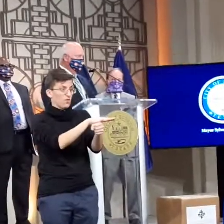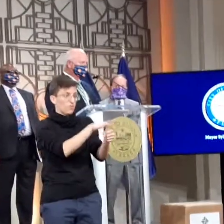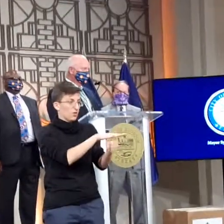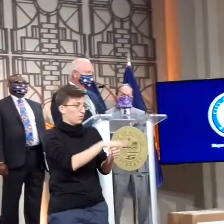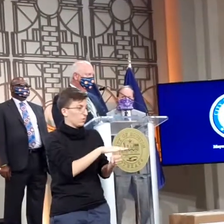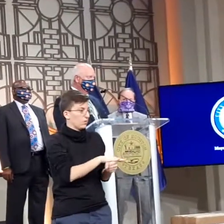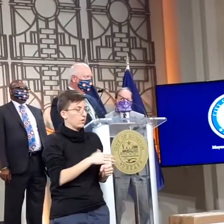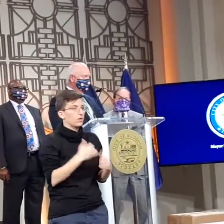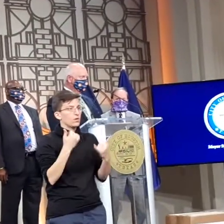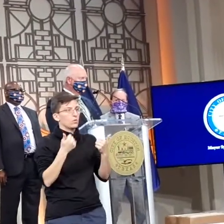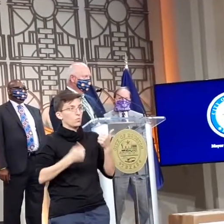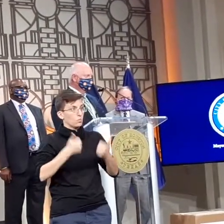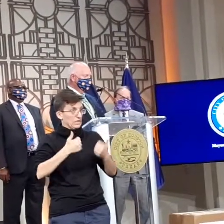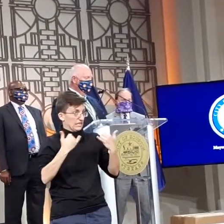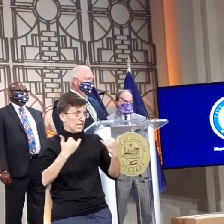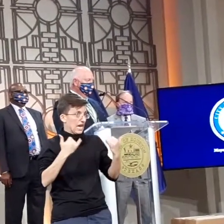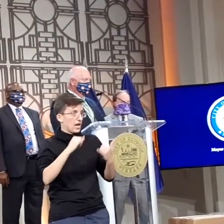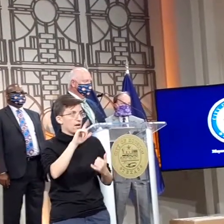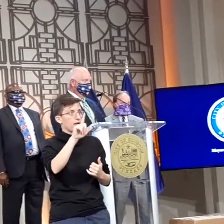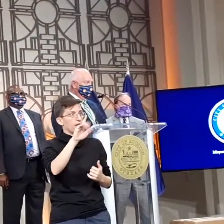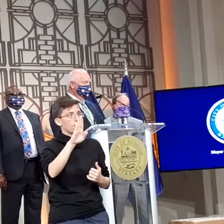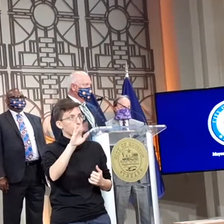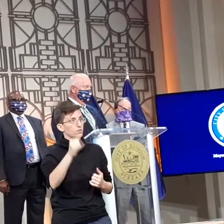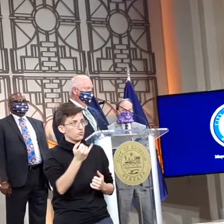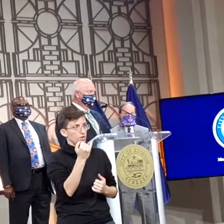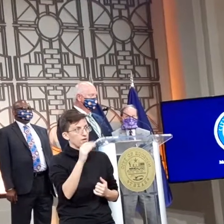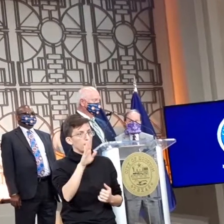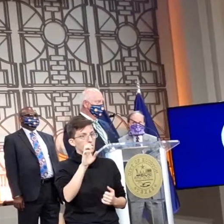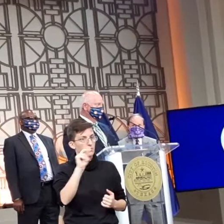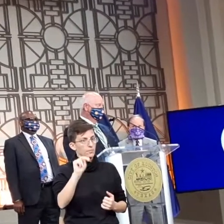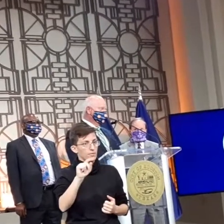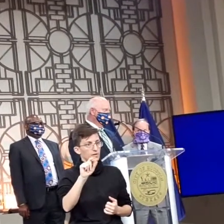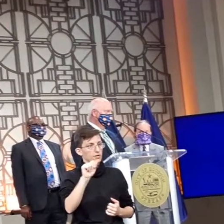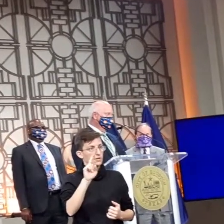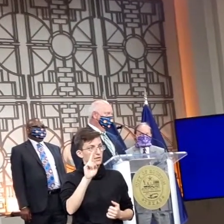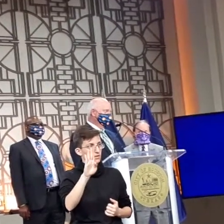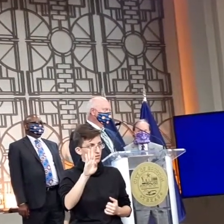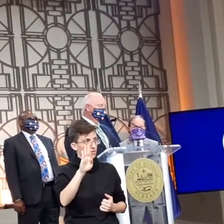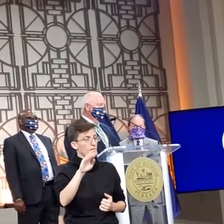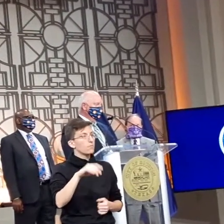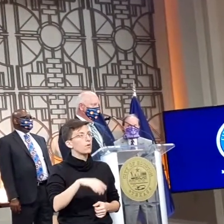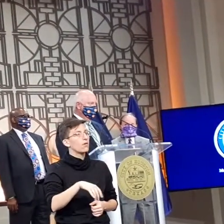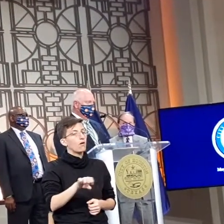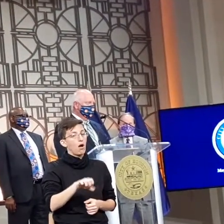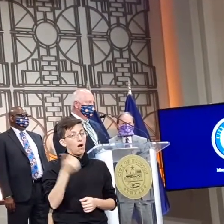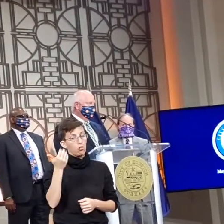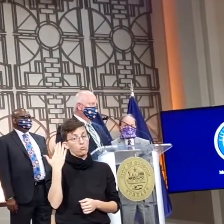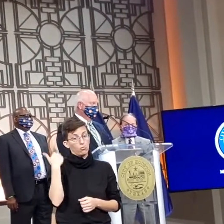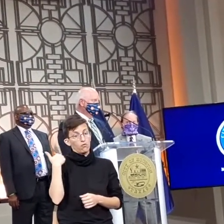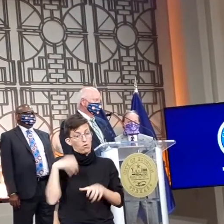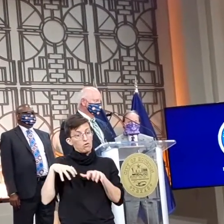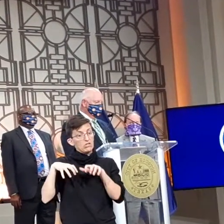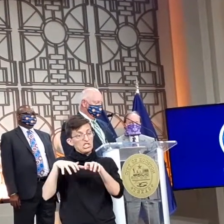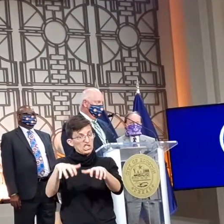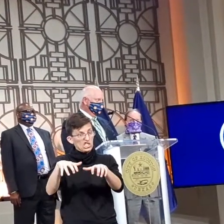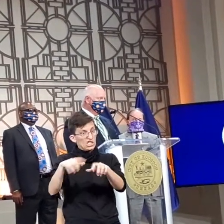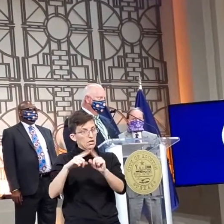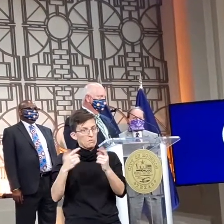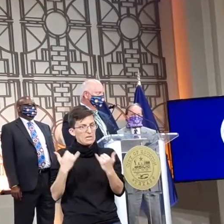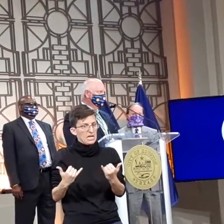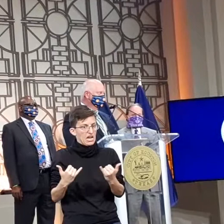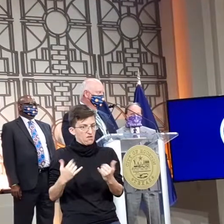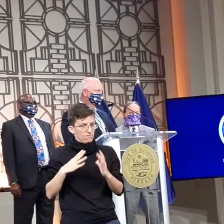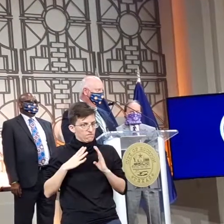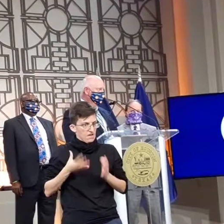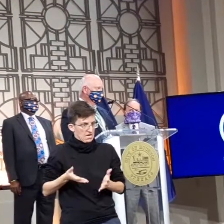Right now, it's LBJ and Ntuba, but others have been on saturation and have come off. I don't want to name any names because right now at this